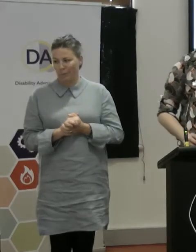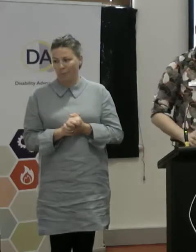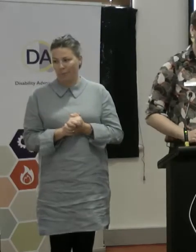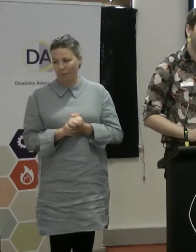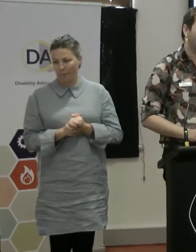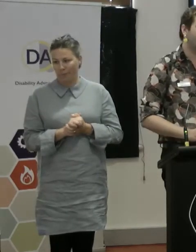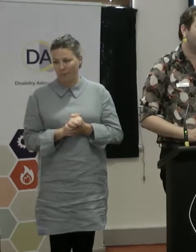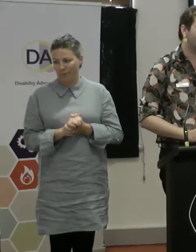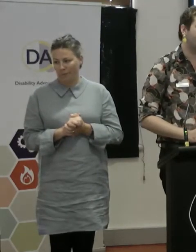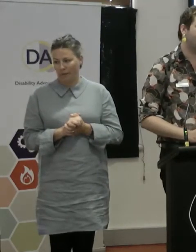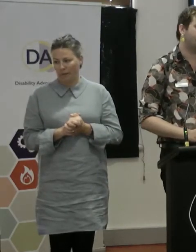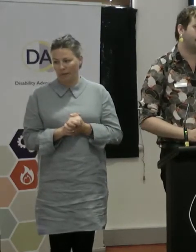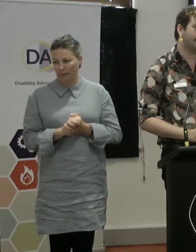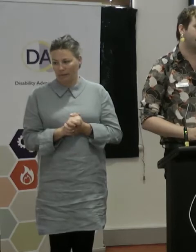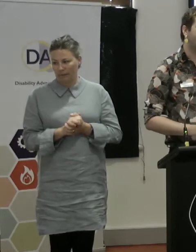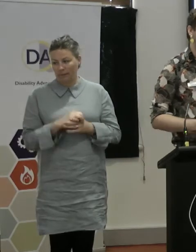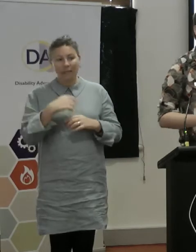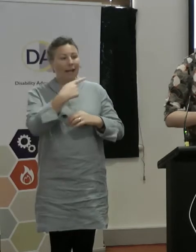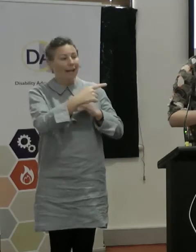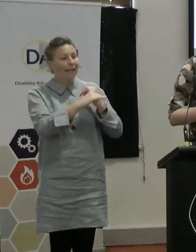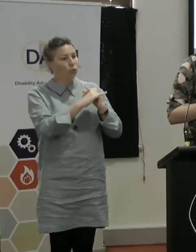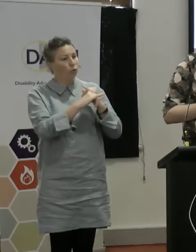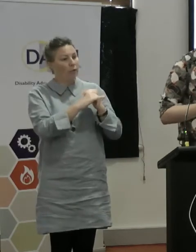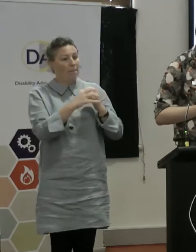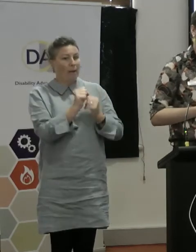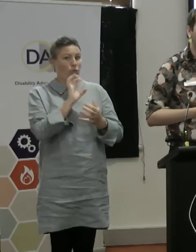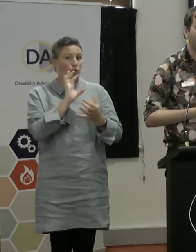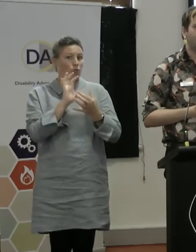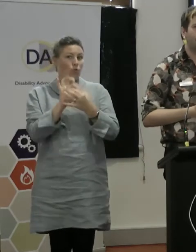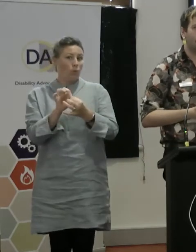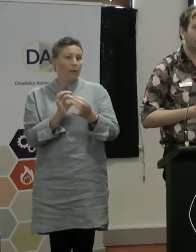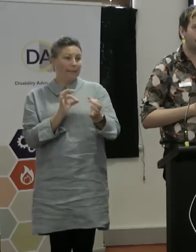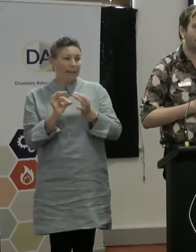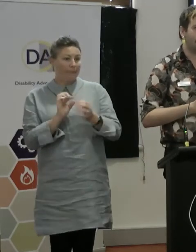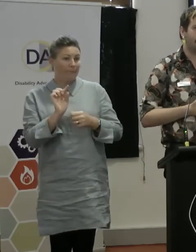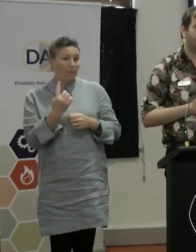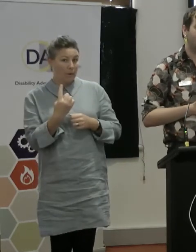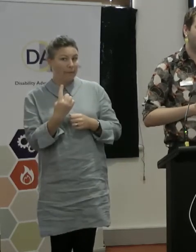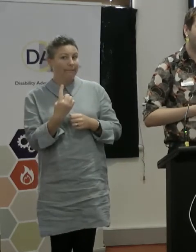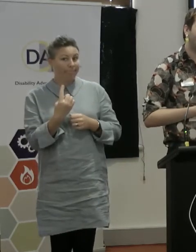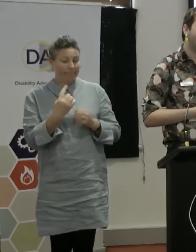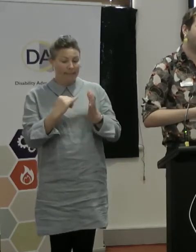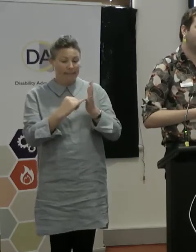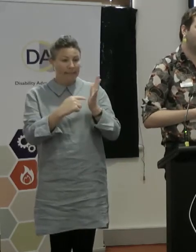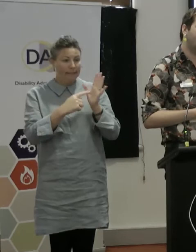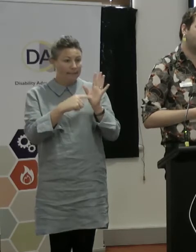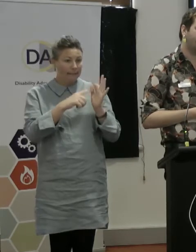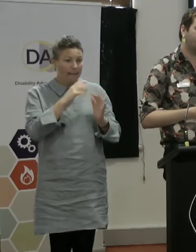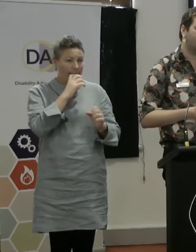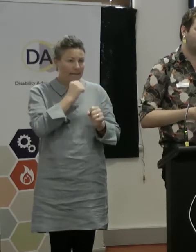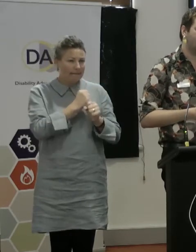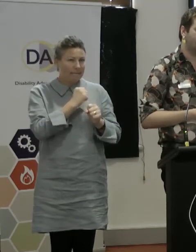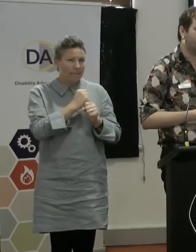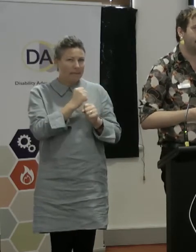As I was saying about the institutions having to join, there's also a provision for state governments and I believe